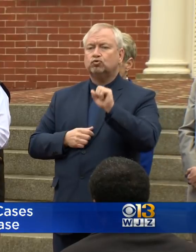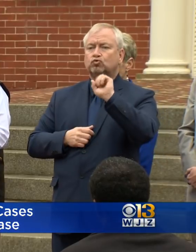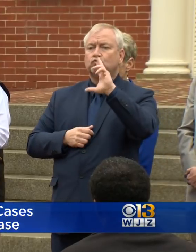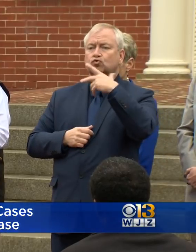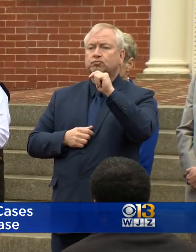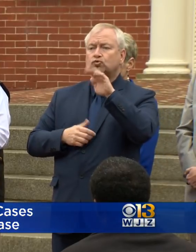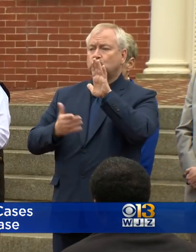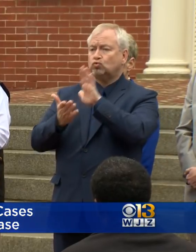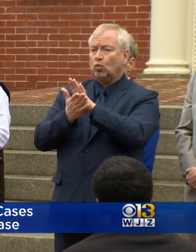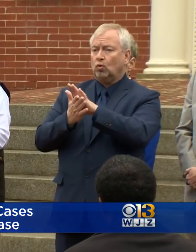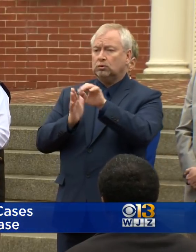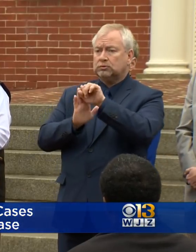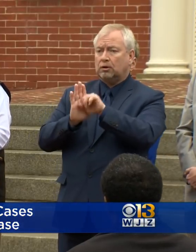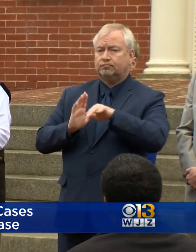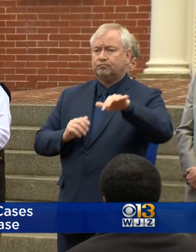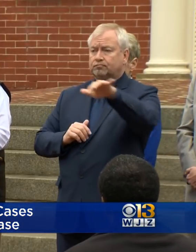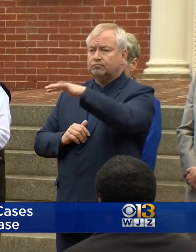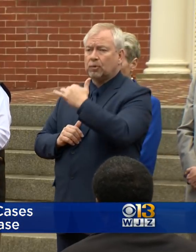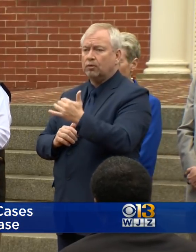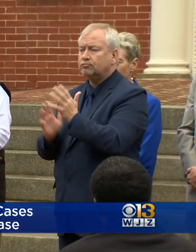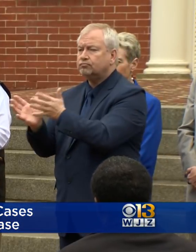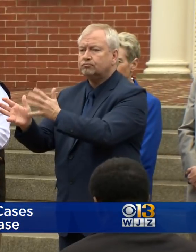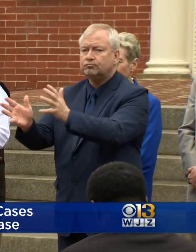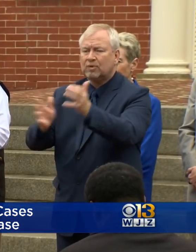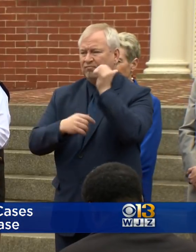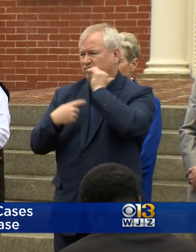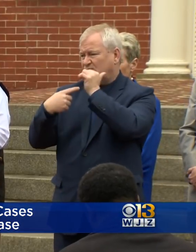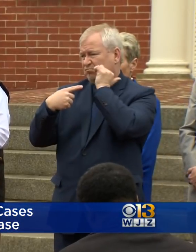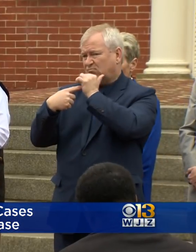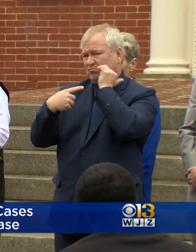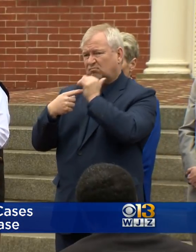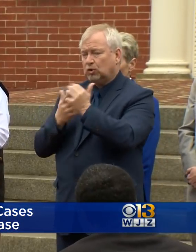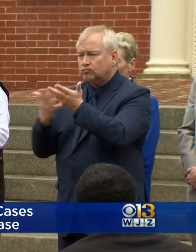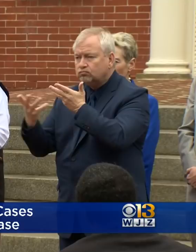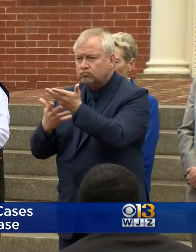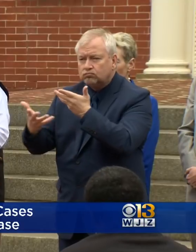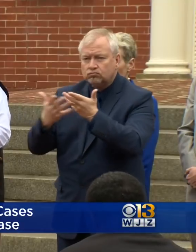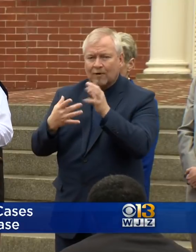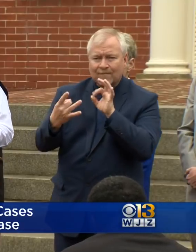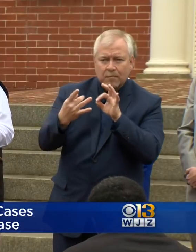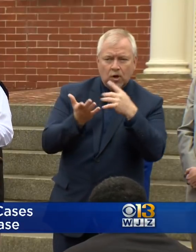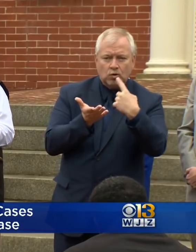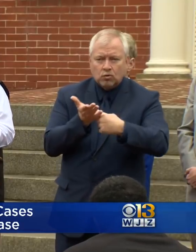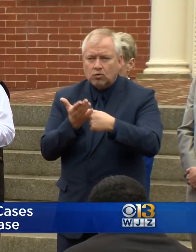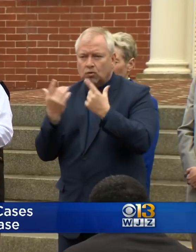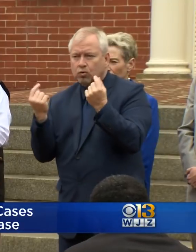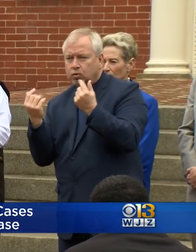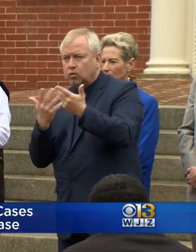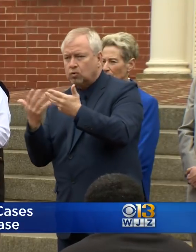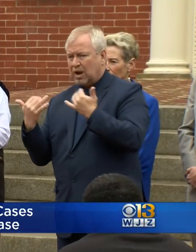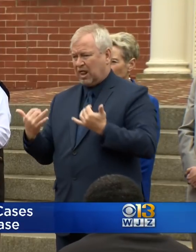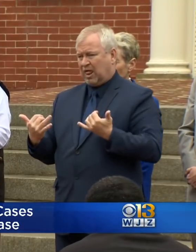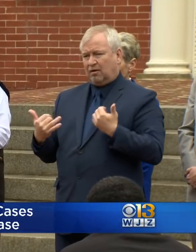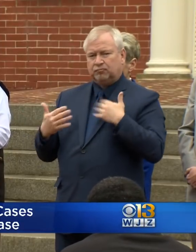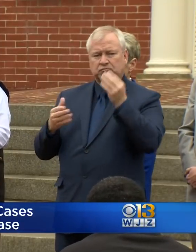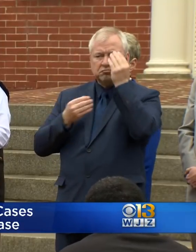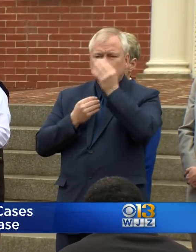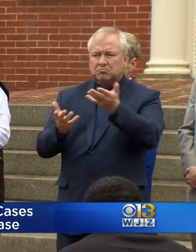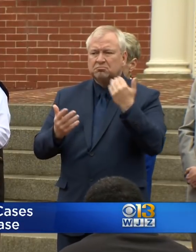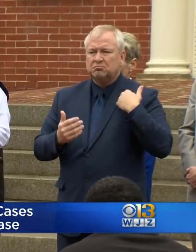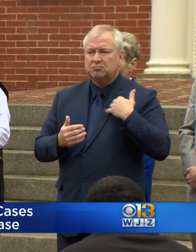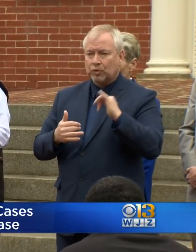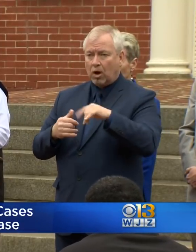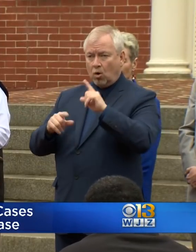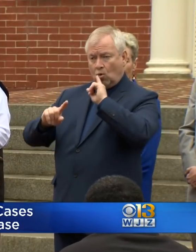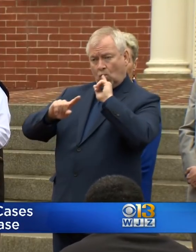of the local superintendents on a daily basis, getting input about, and that's what we said when we implemented the order. Over the